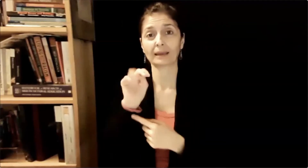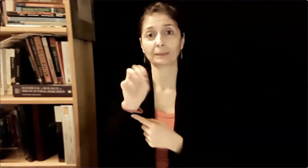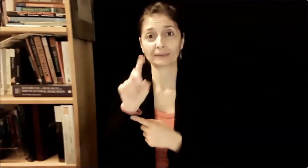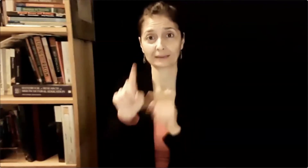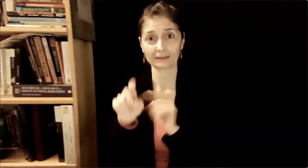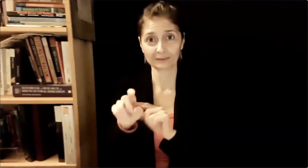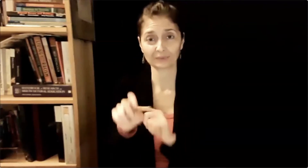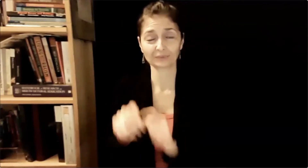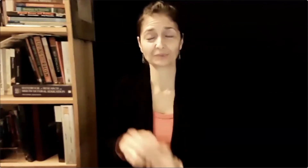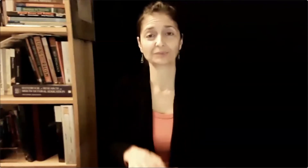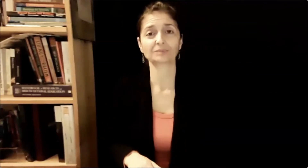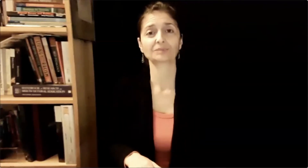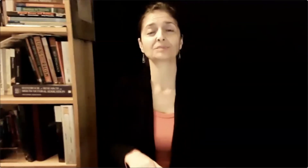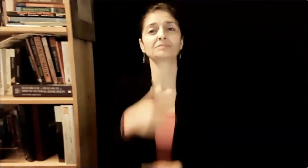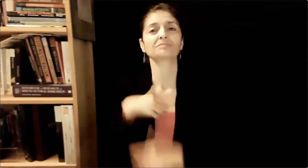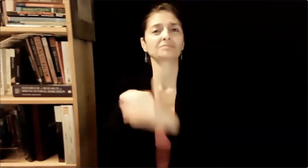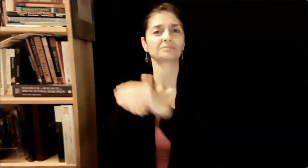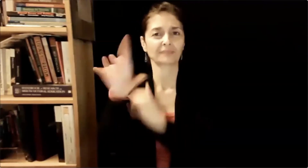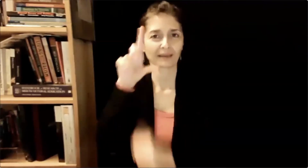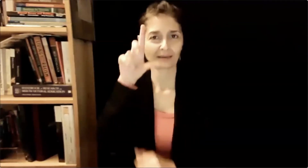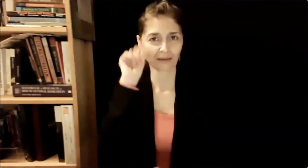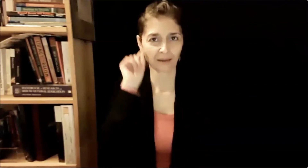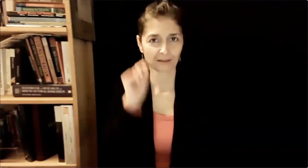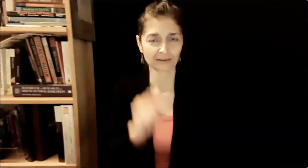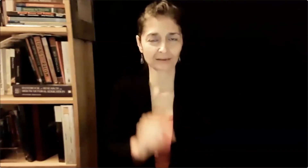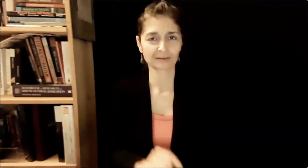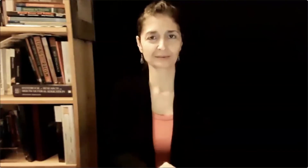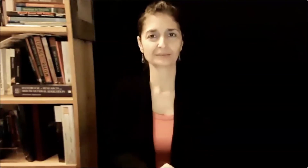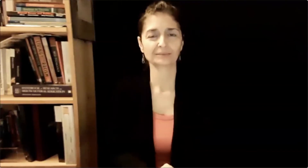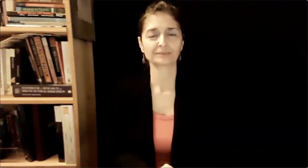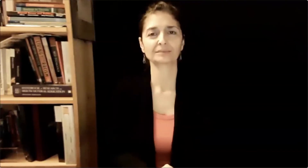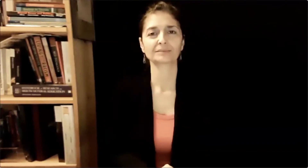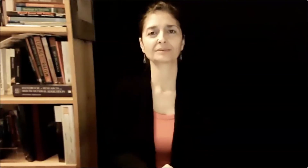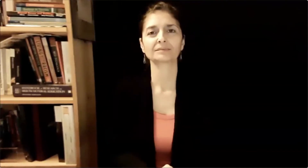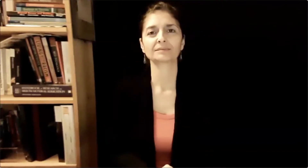After I graduated from New Mexico School for the Deaf, I entered Gallaudet University.